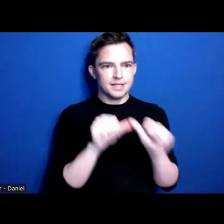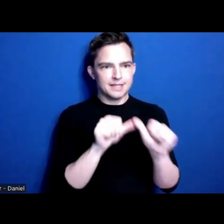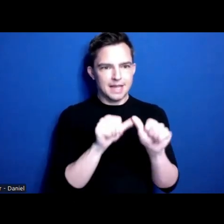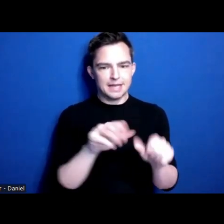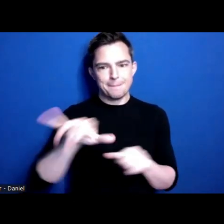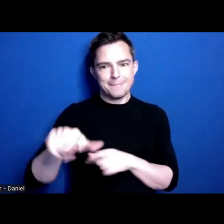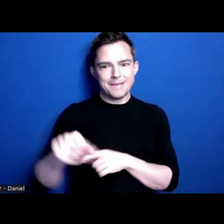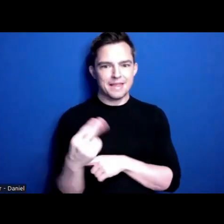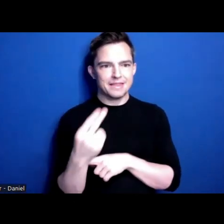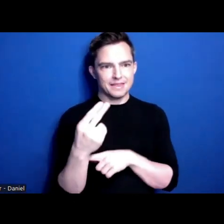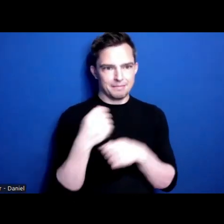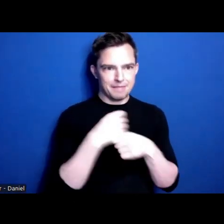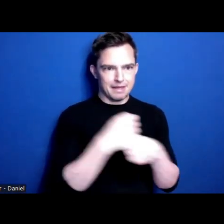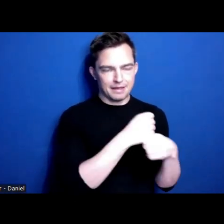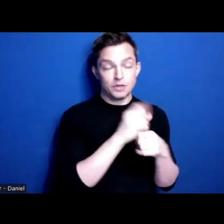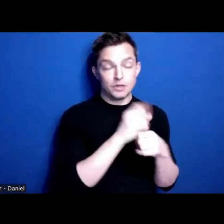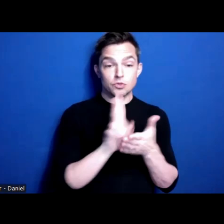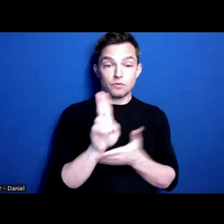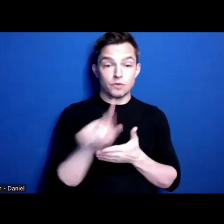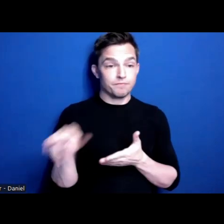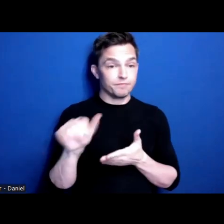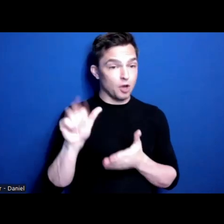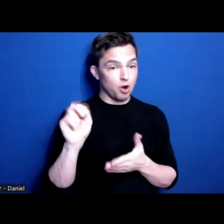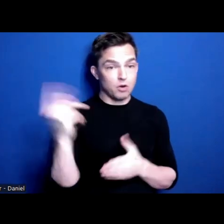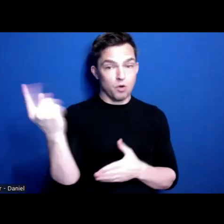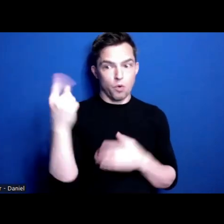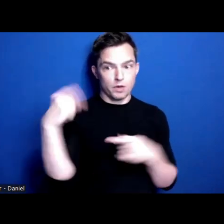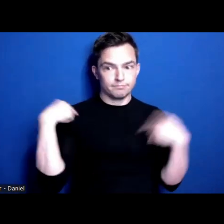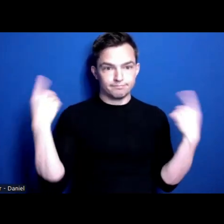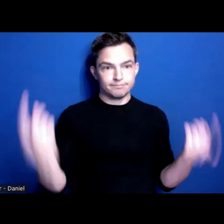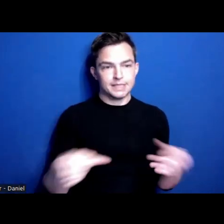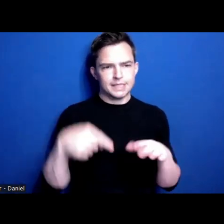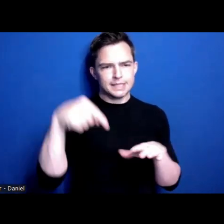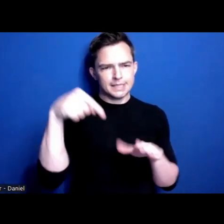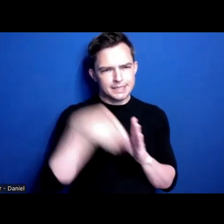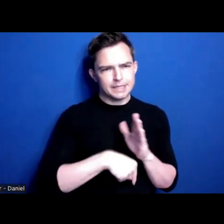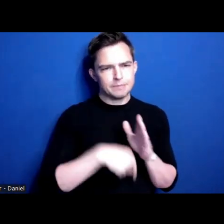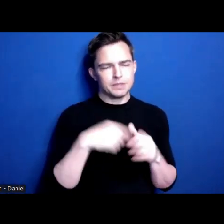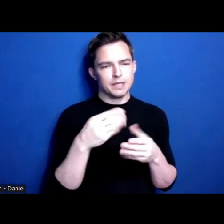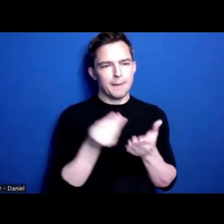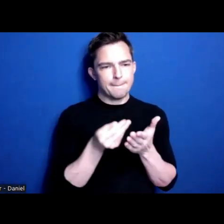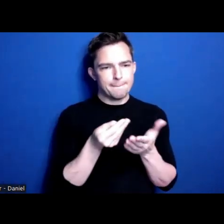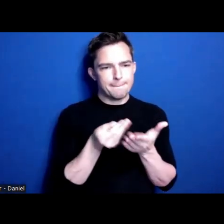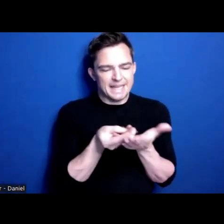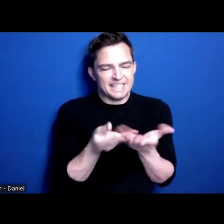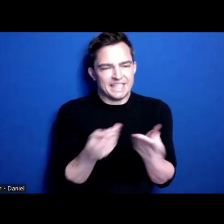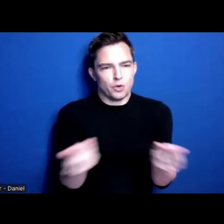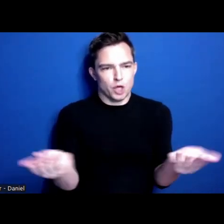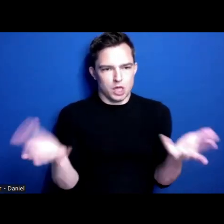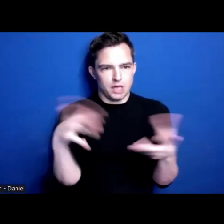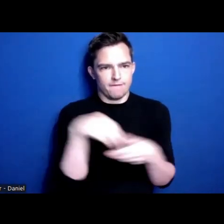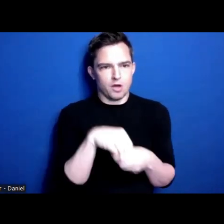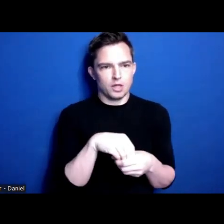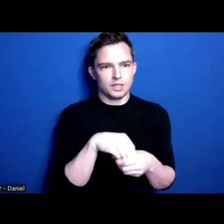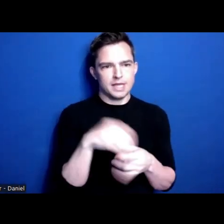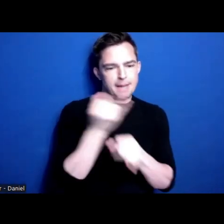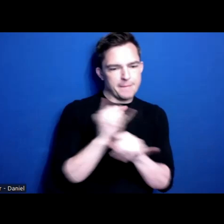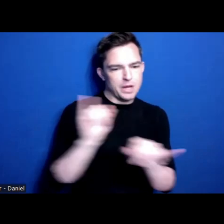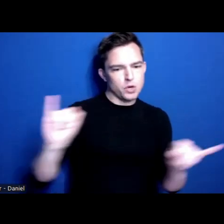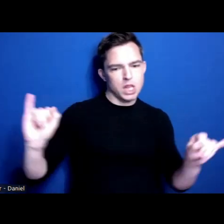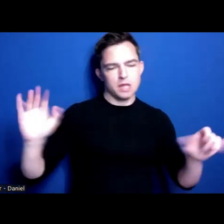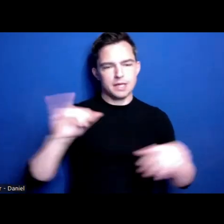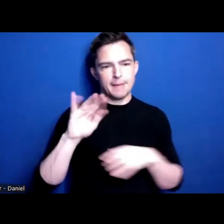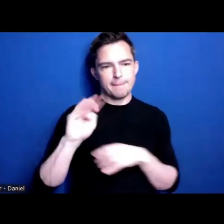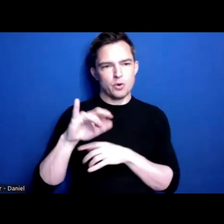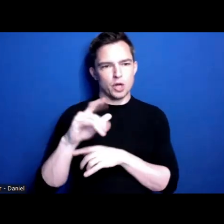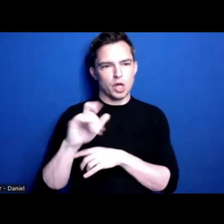myth-making. Universities are and always have been deeply materially involved in imperialism and nation state